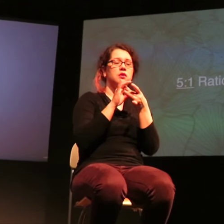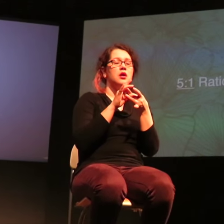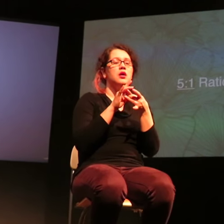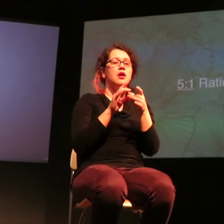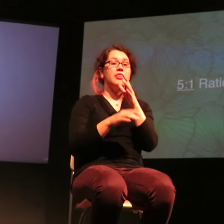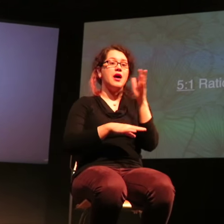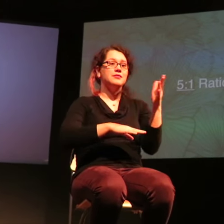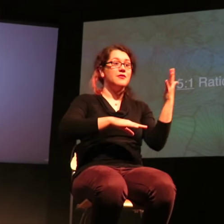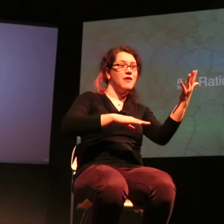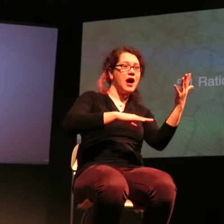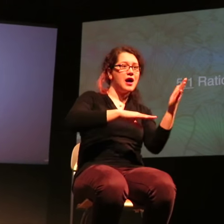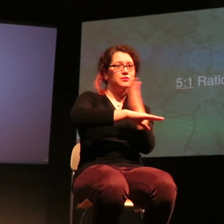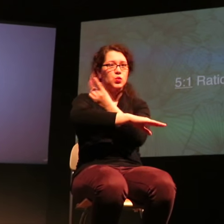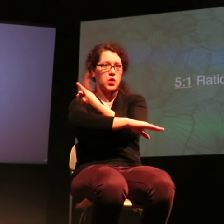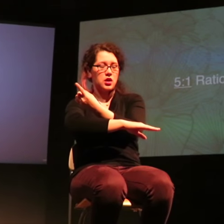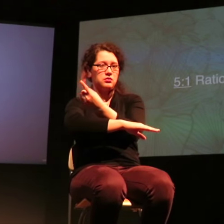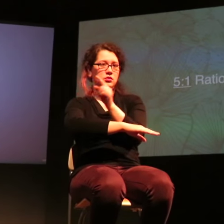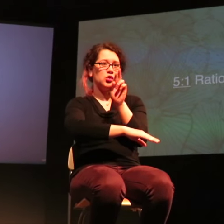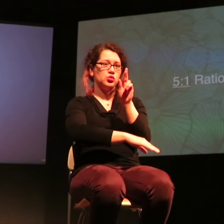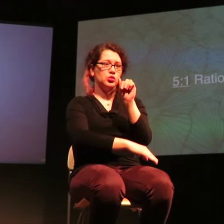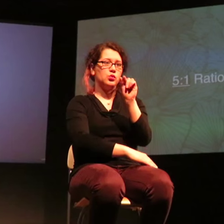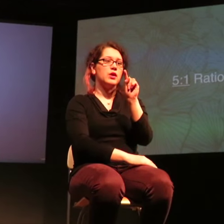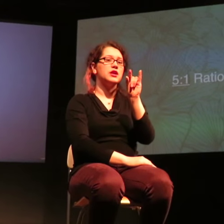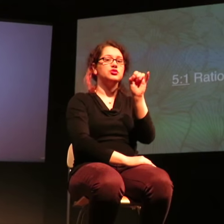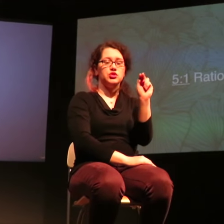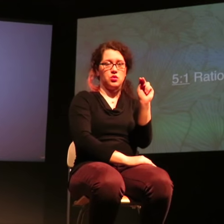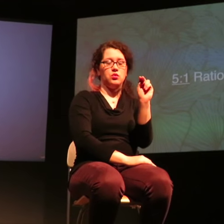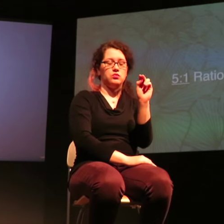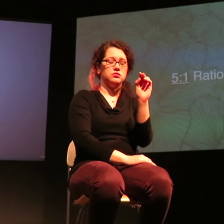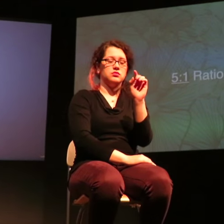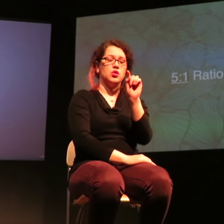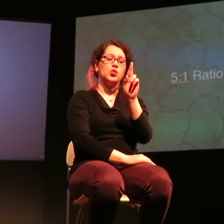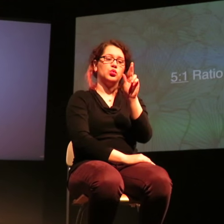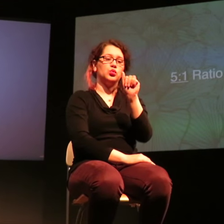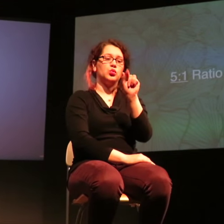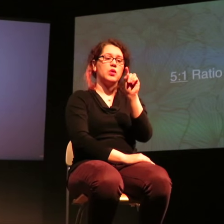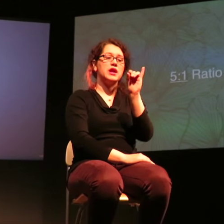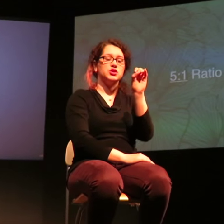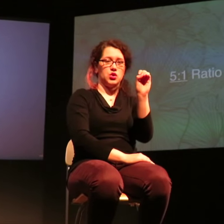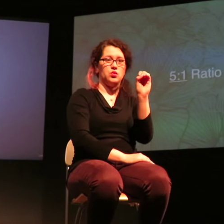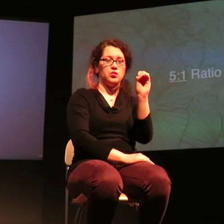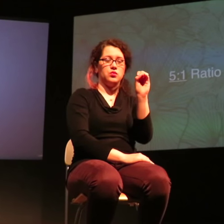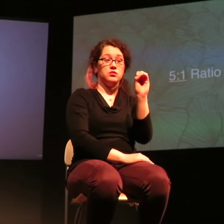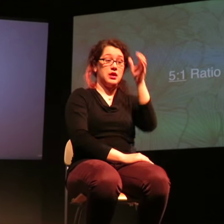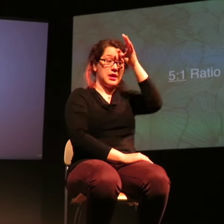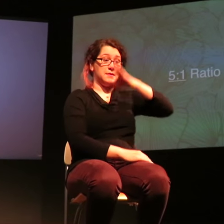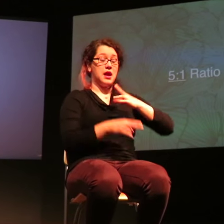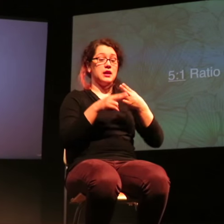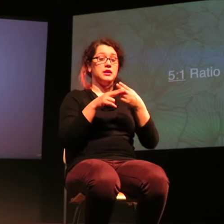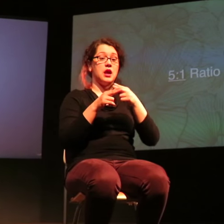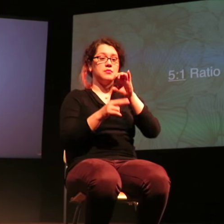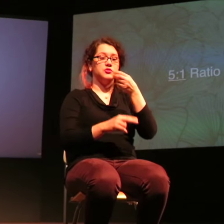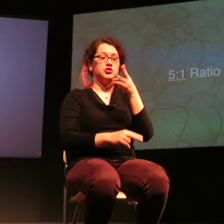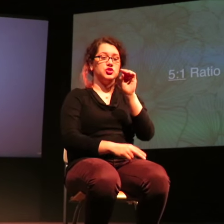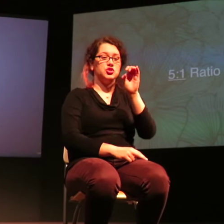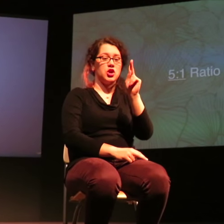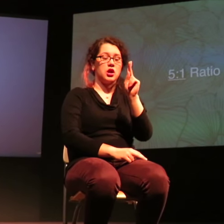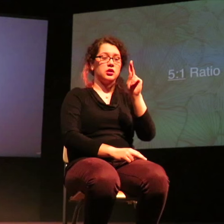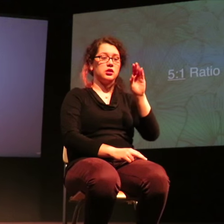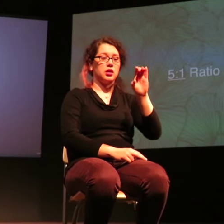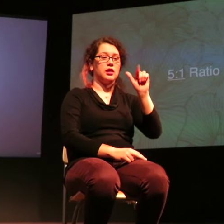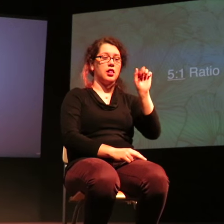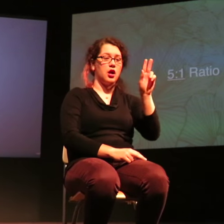so this might be familiar to you. And the 5-to-1 ratio is really, really important. This guy, Chuck Clark, coined this phrase, and he said, well,